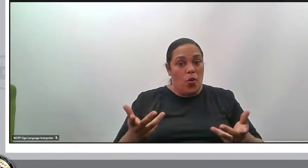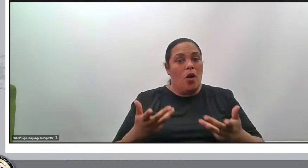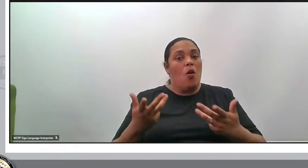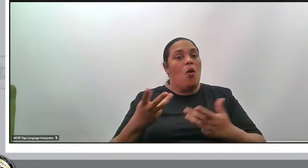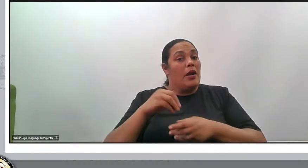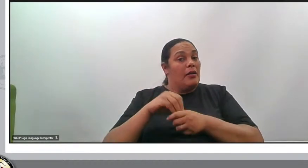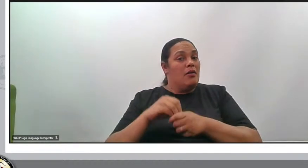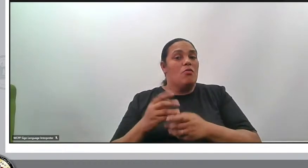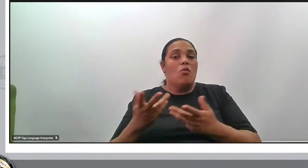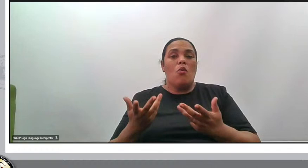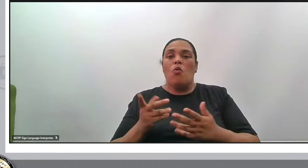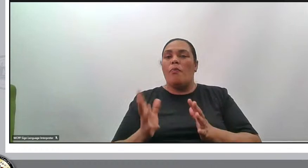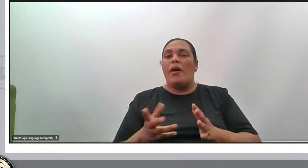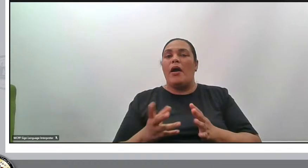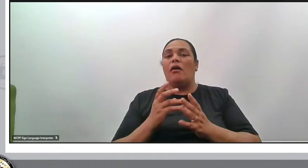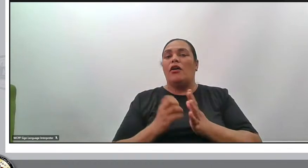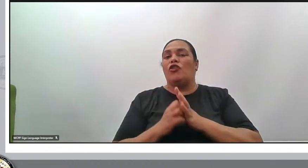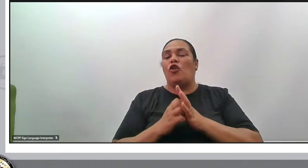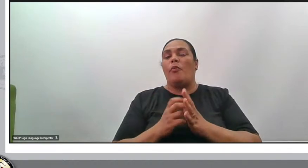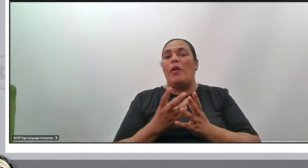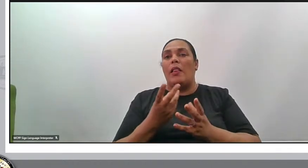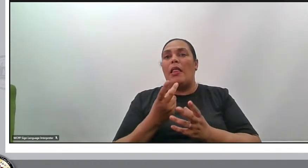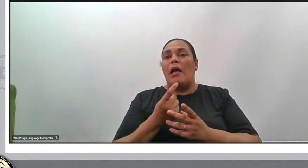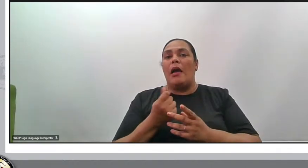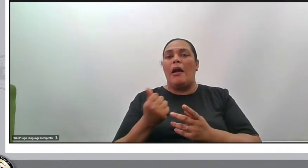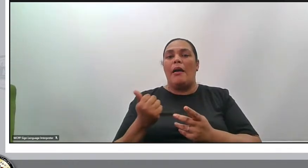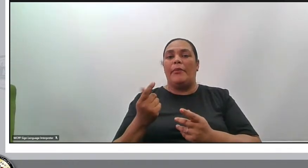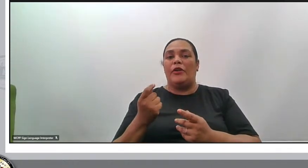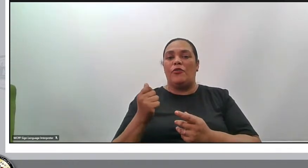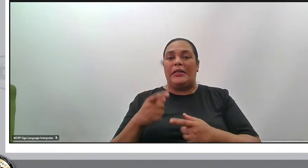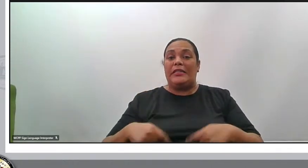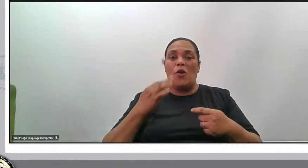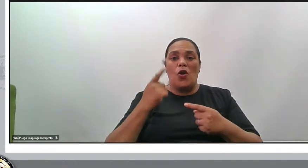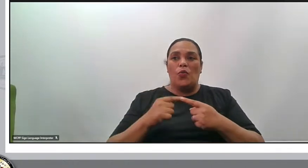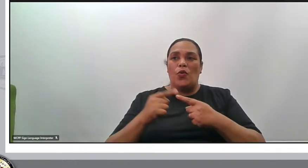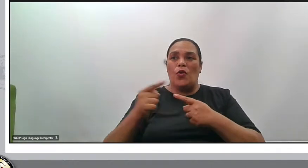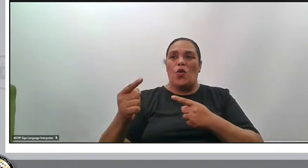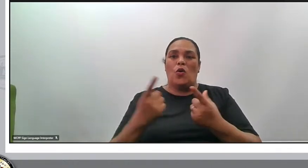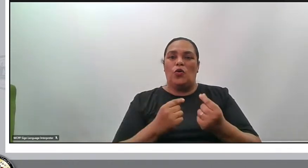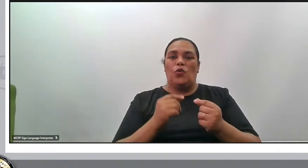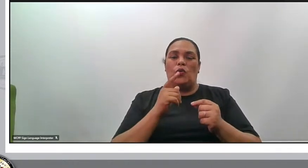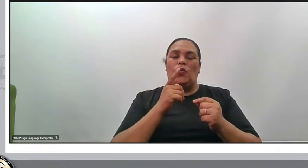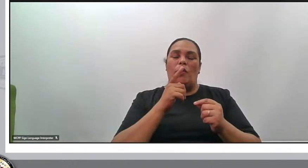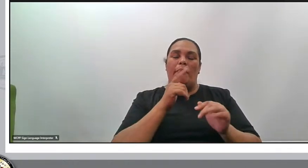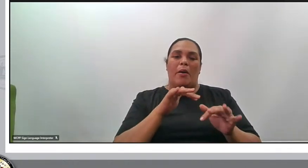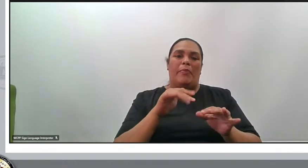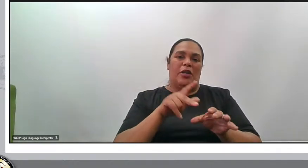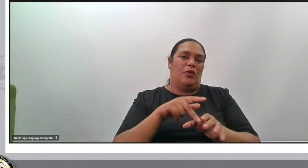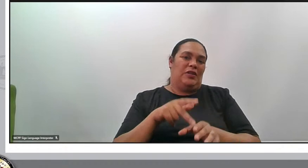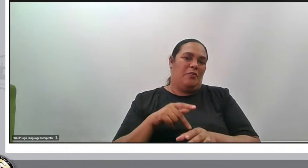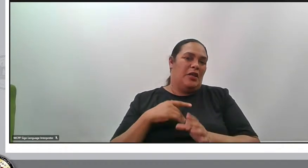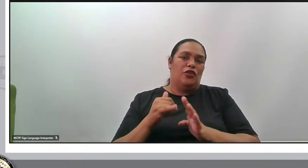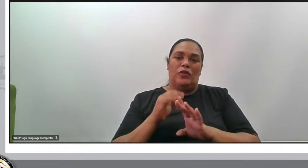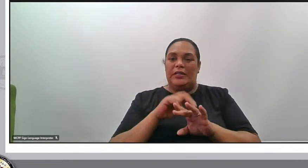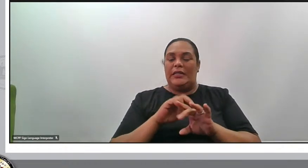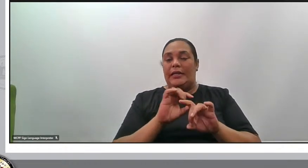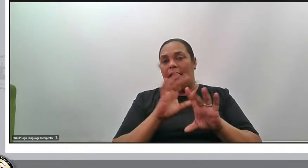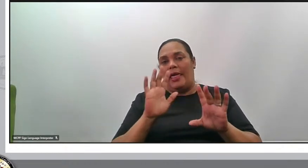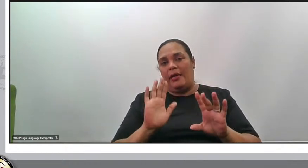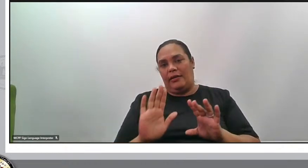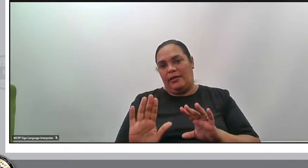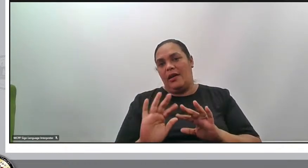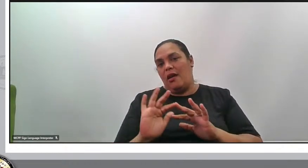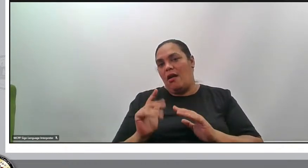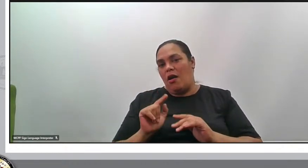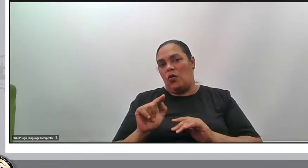for example, the amounts that are spent when we go and do public participation? If I can just get some clarity on